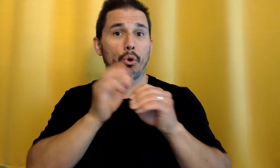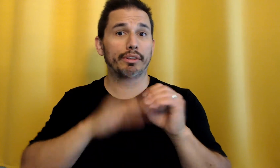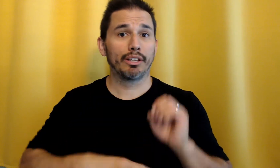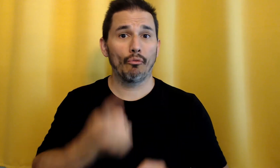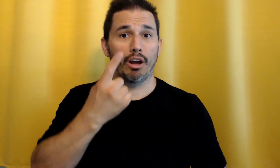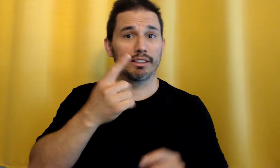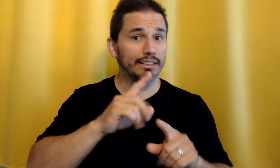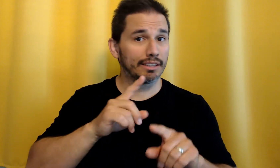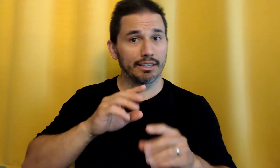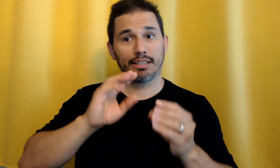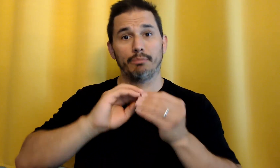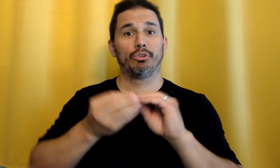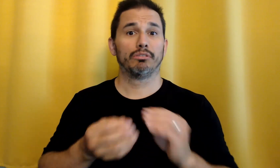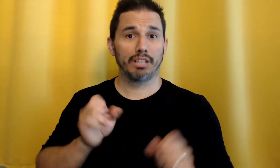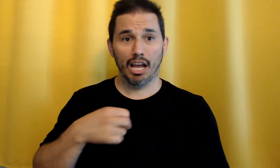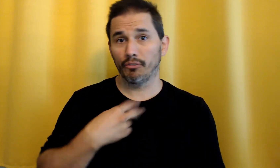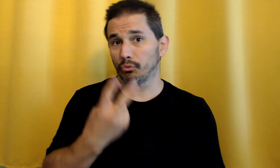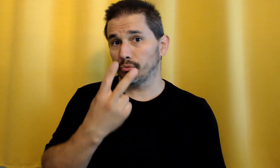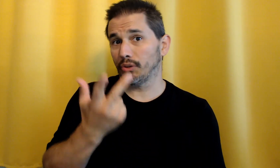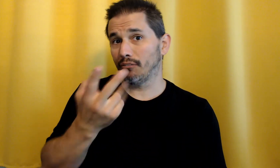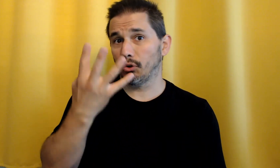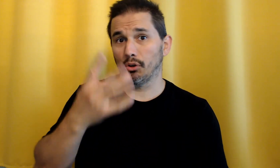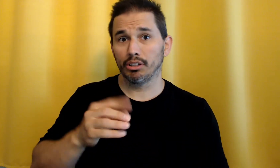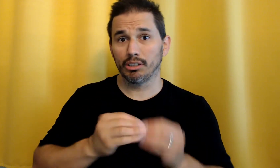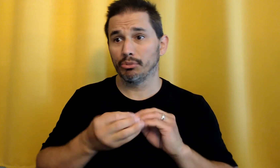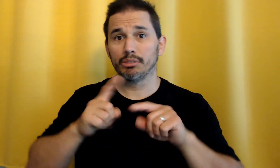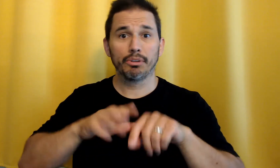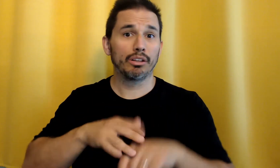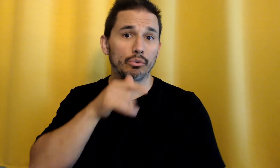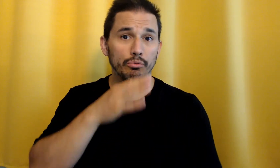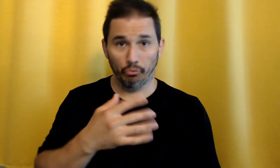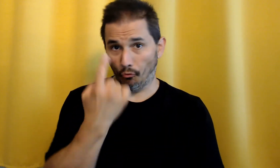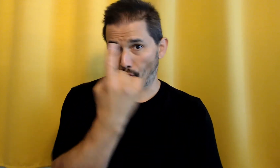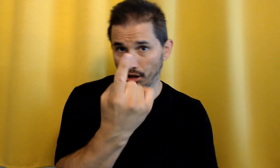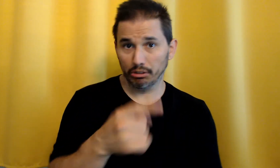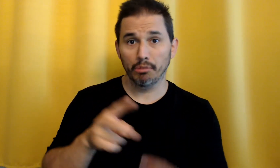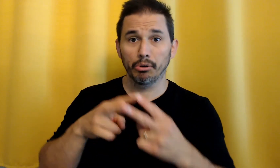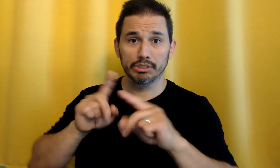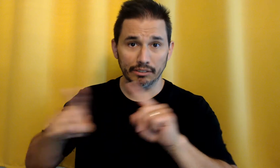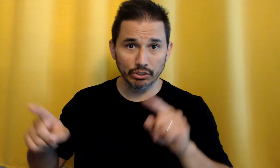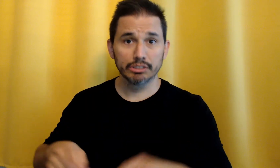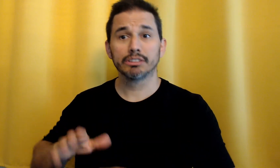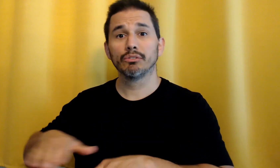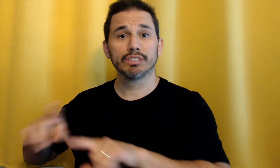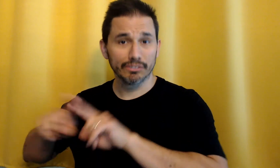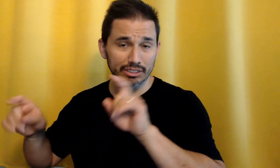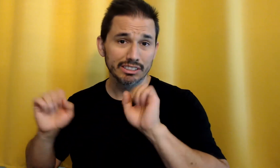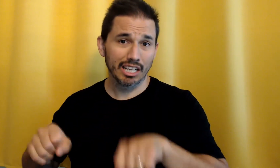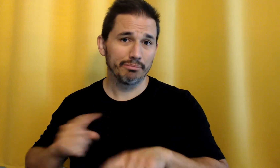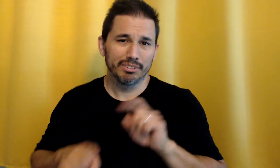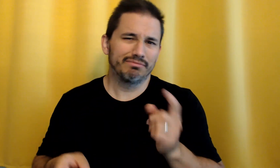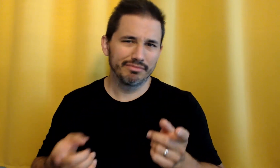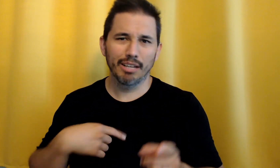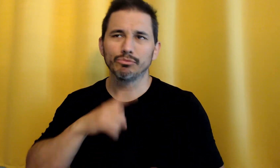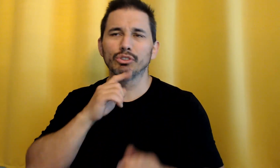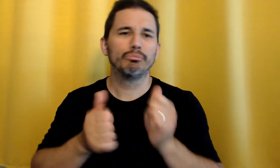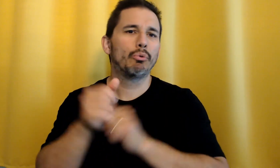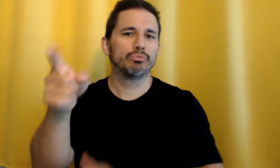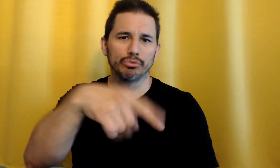really cool is that you can set up more than one different password. You could have as many as you like. You could have one for yourself,